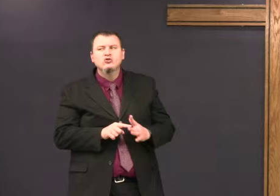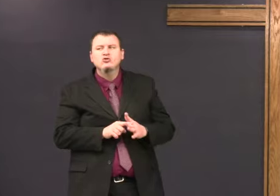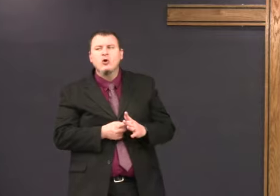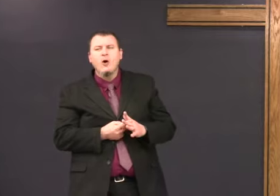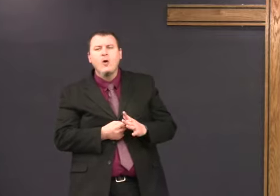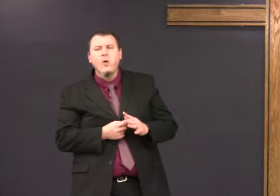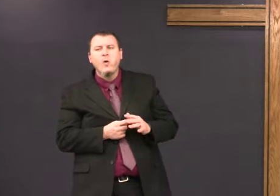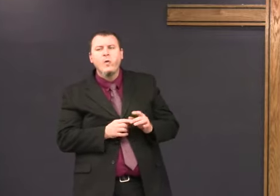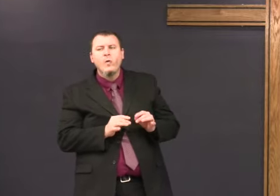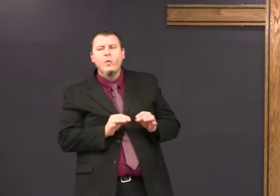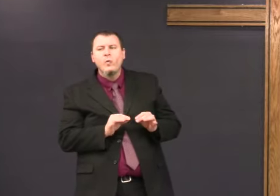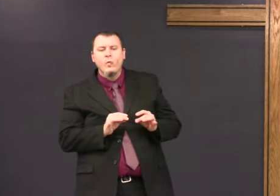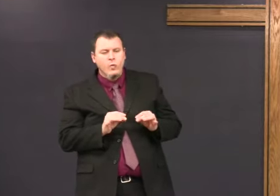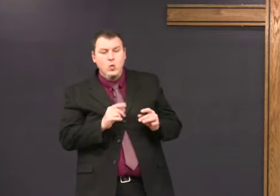So the enemy